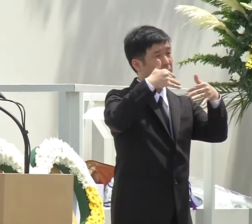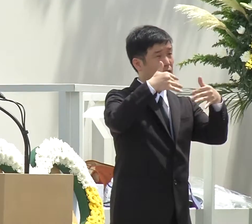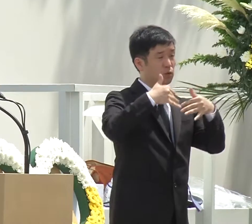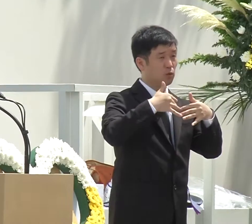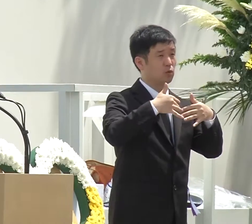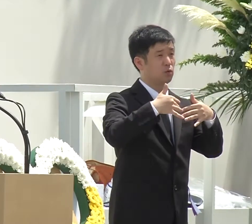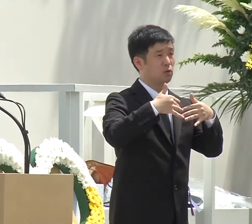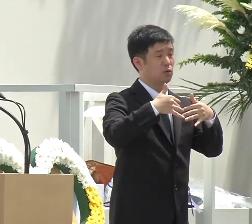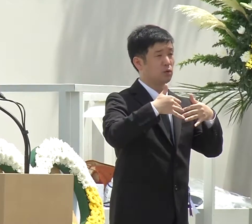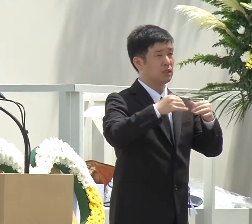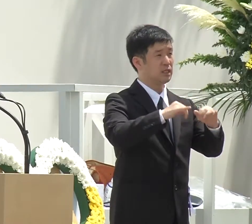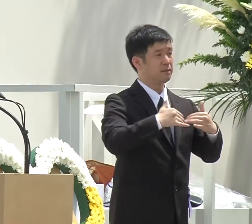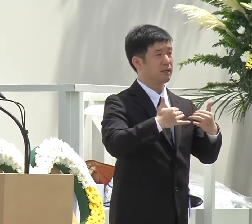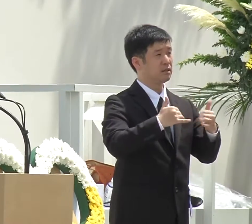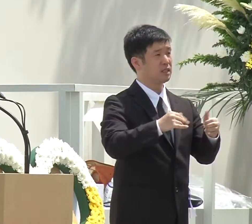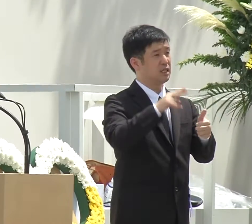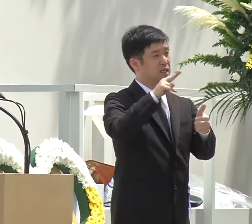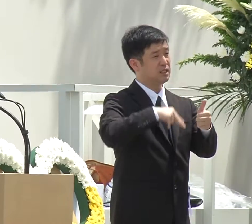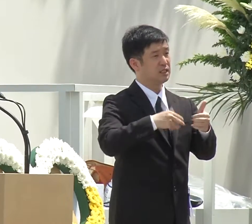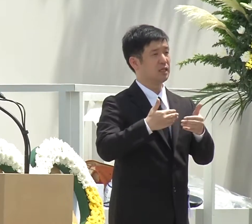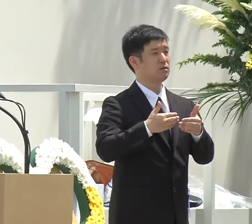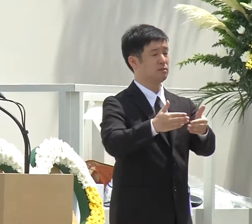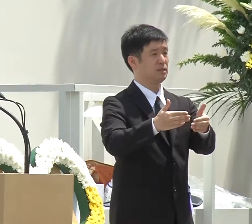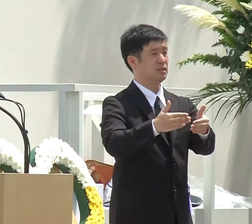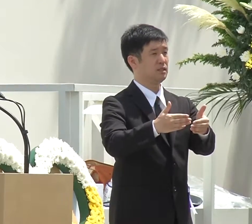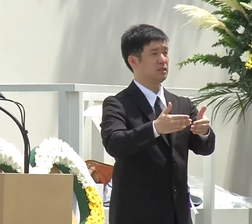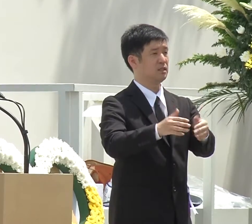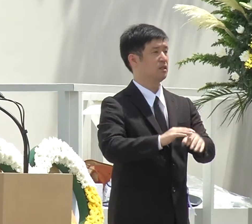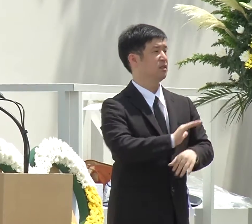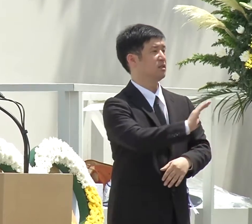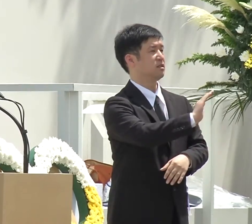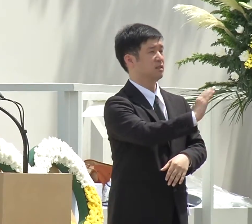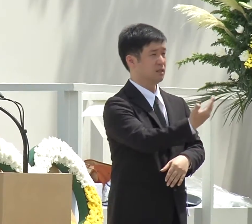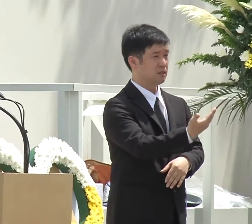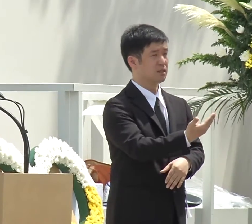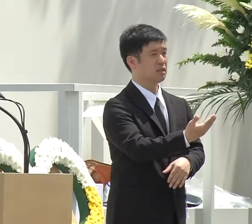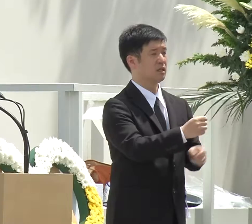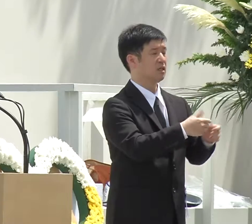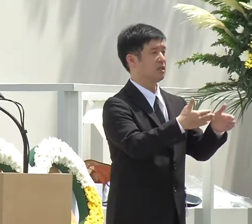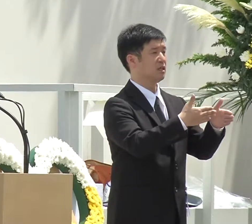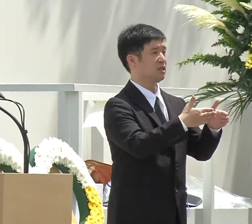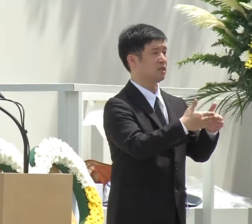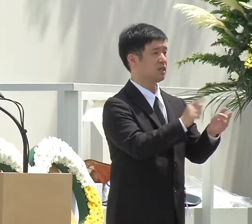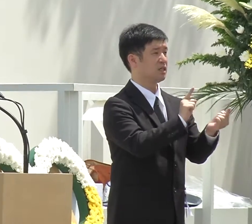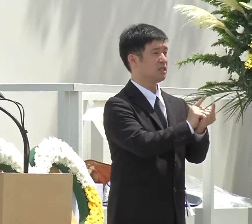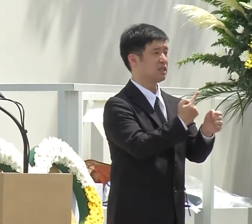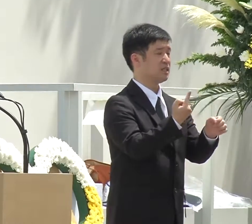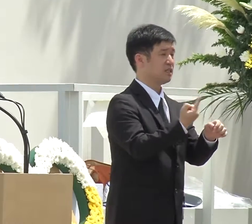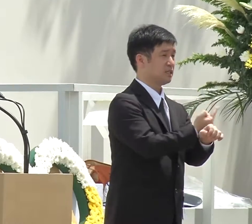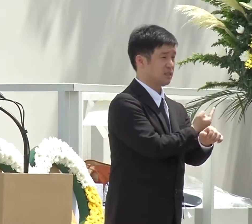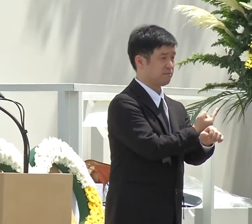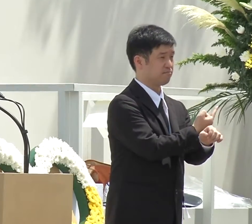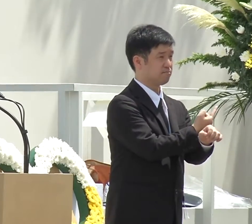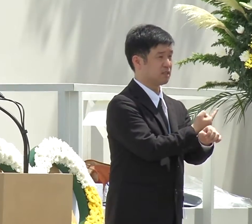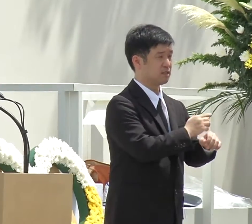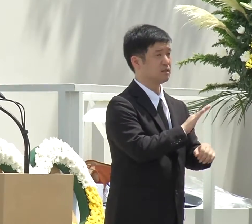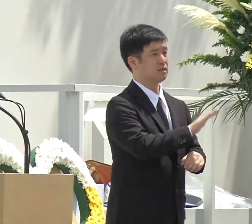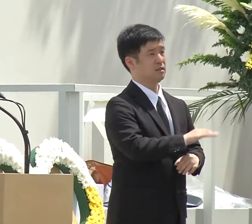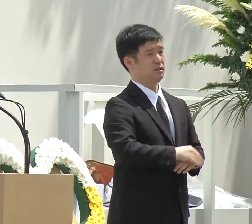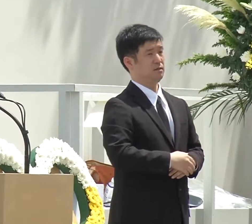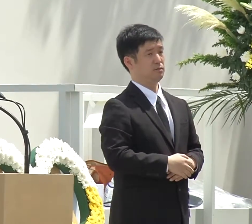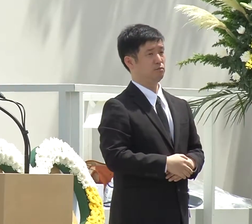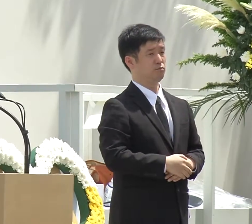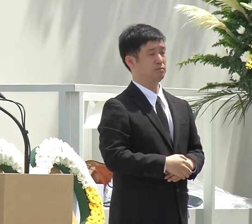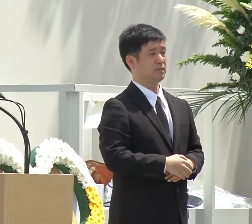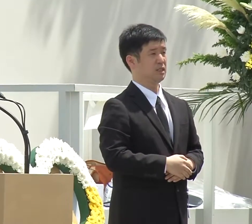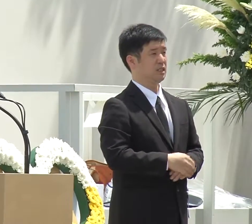peace. In addition, Hibakusha certification for those who are exposed to the black rain in Hiroshima has been underway since